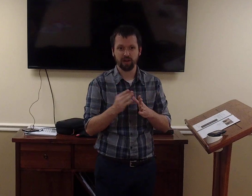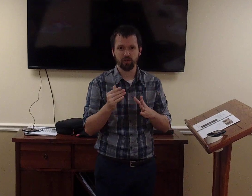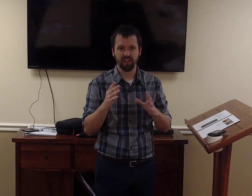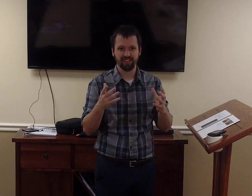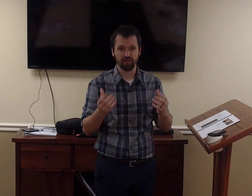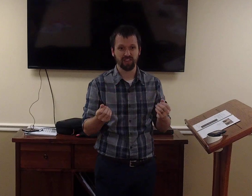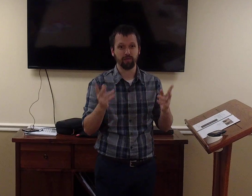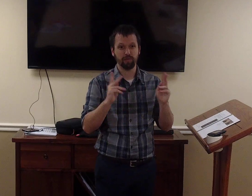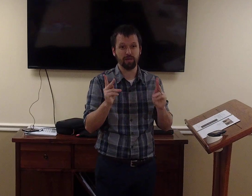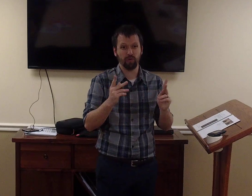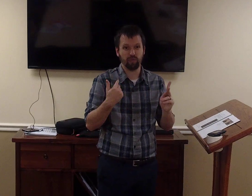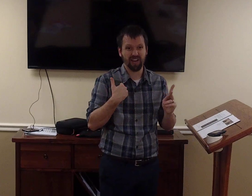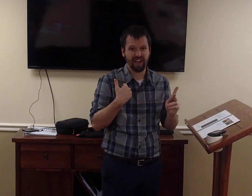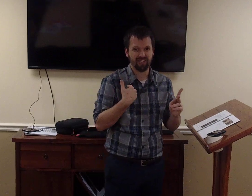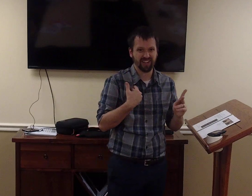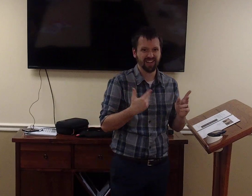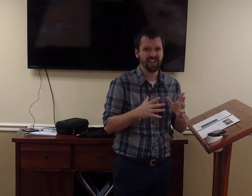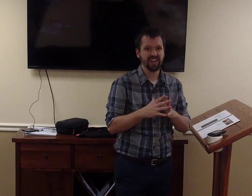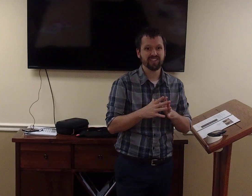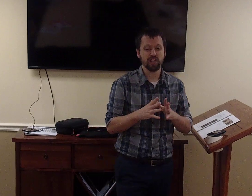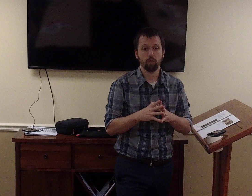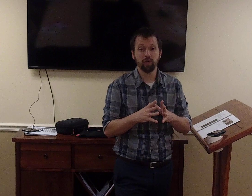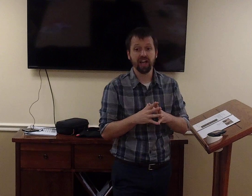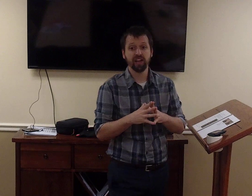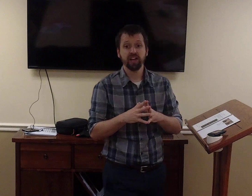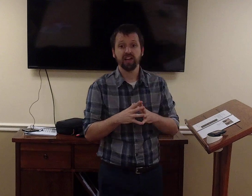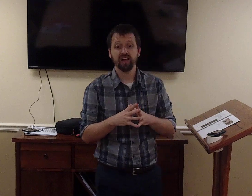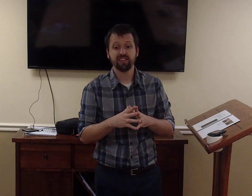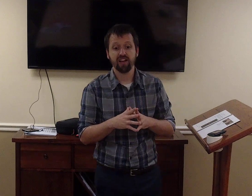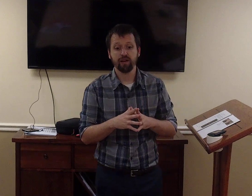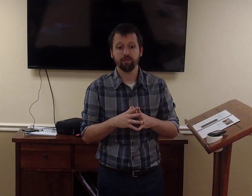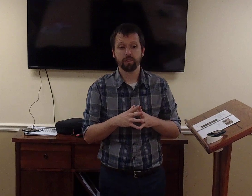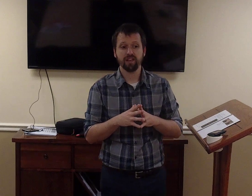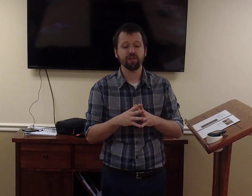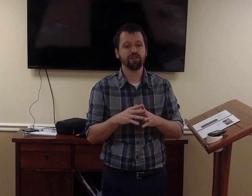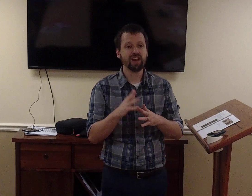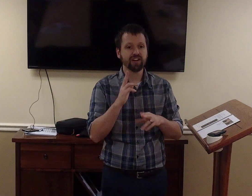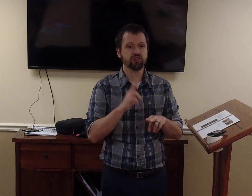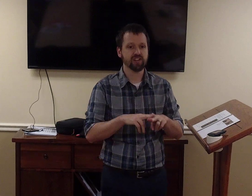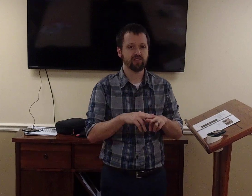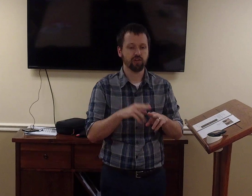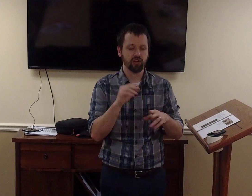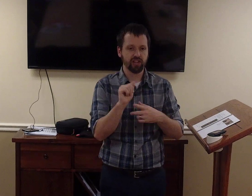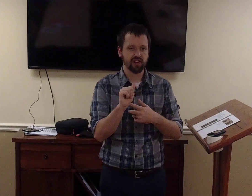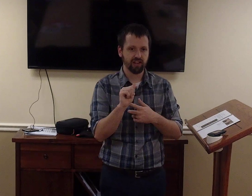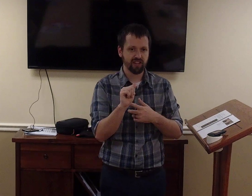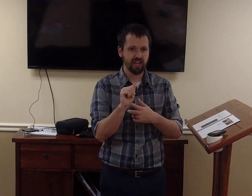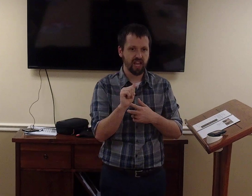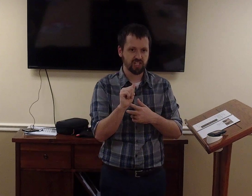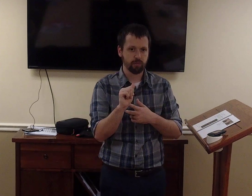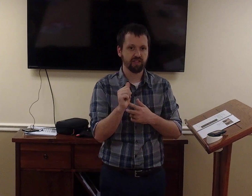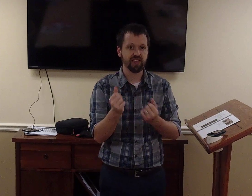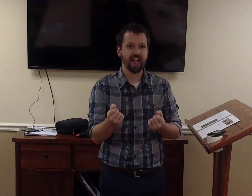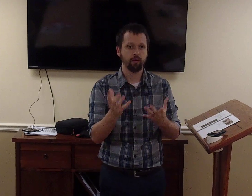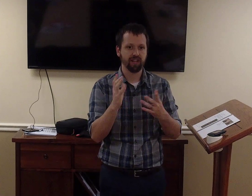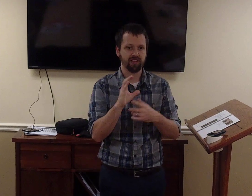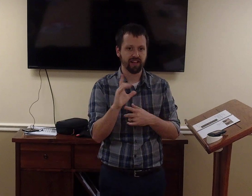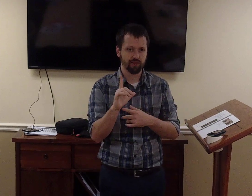couple classes with how many people we've been having. So, but it's a fun exercise though to look at that, take a handshake and see how many